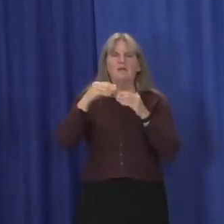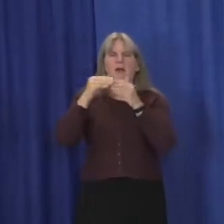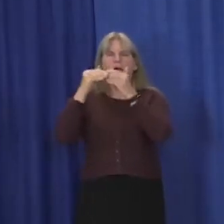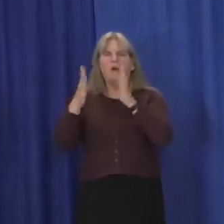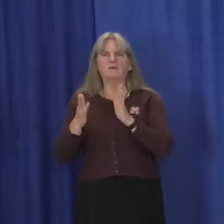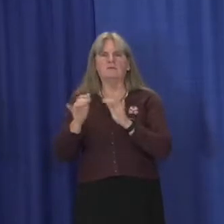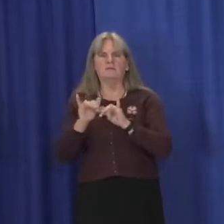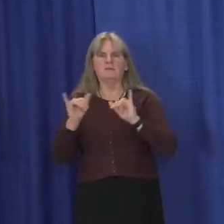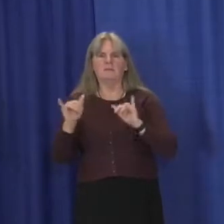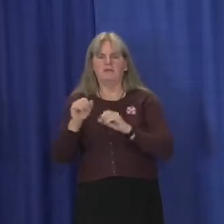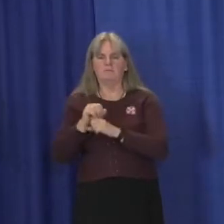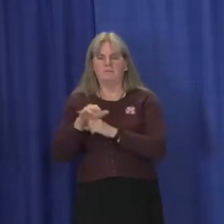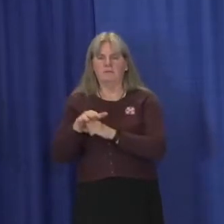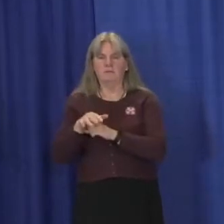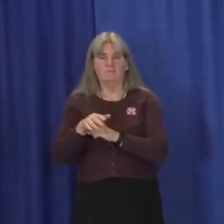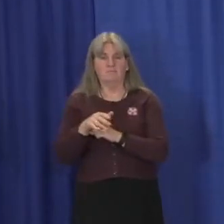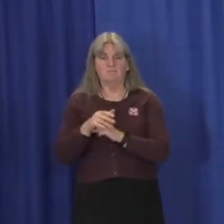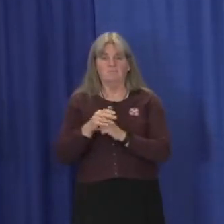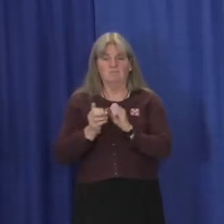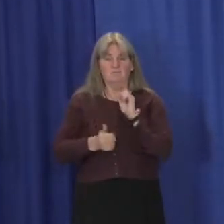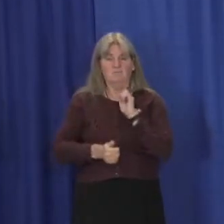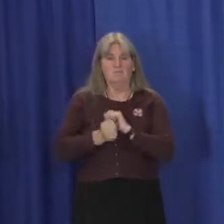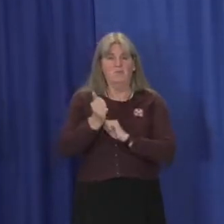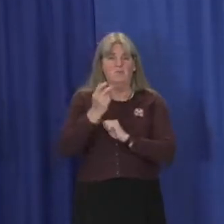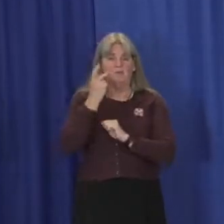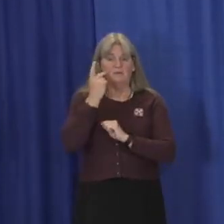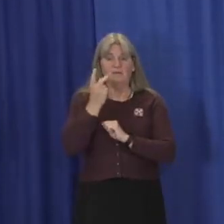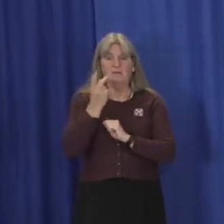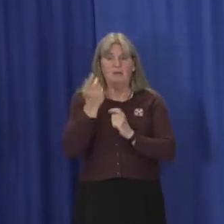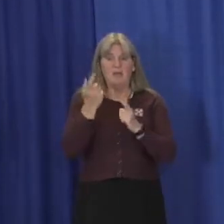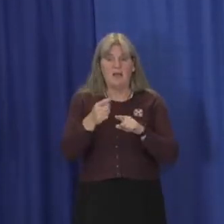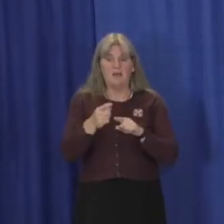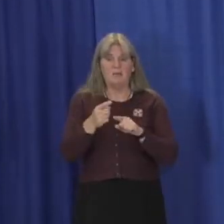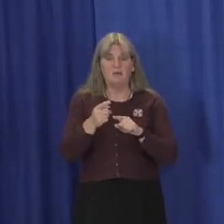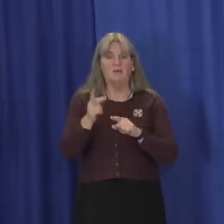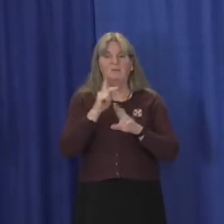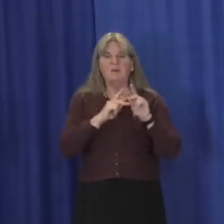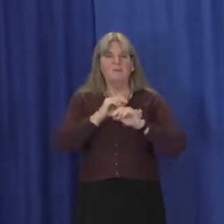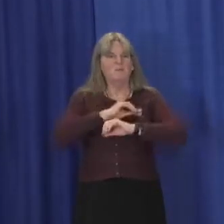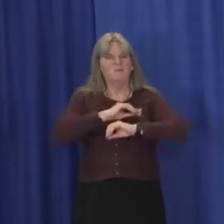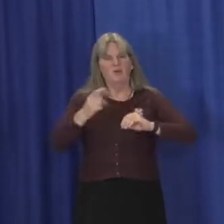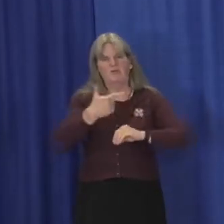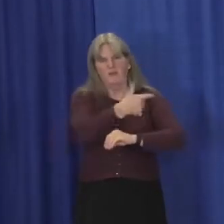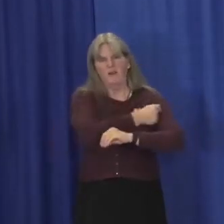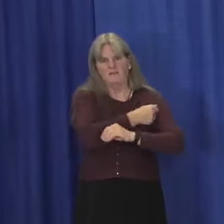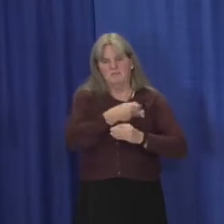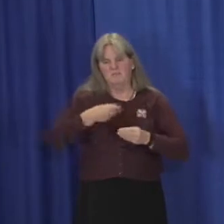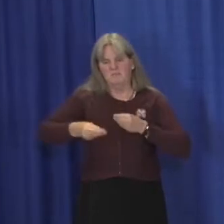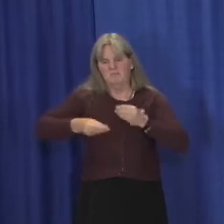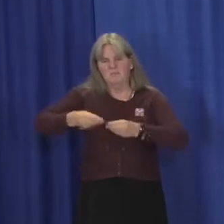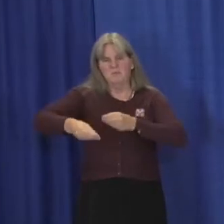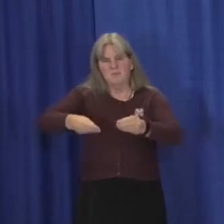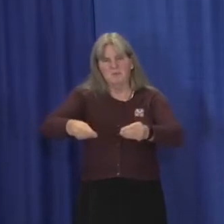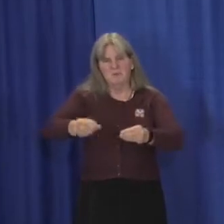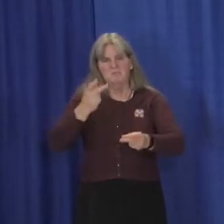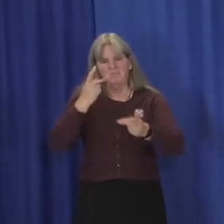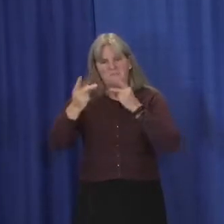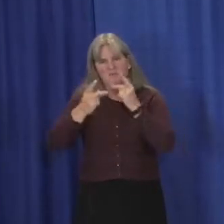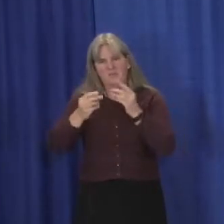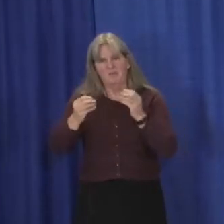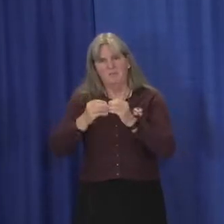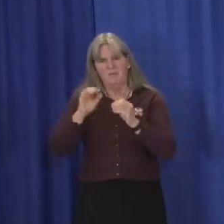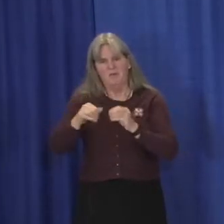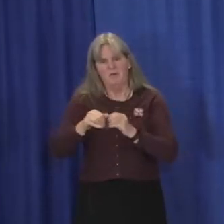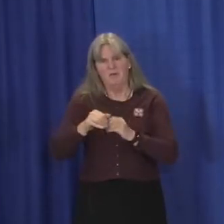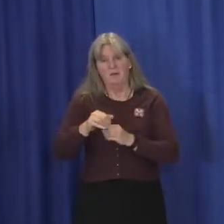The main driver of new cases is transmission within Yukon between people who are not yet vaccinated. We have seen